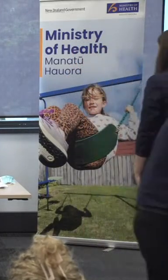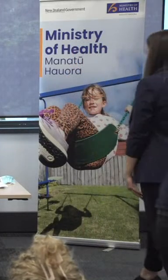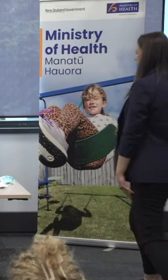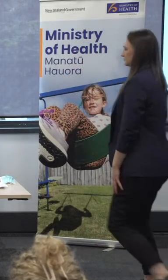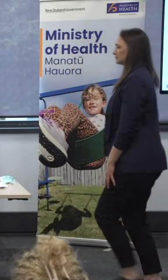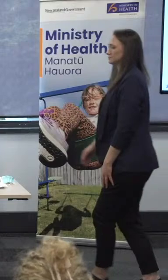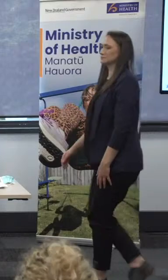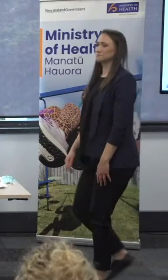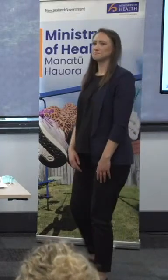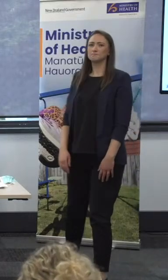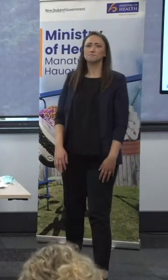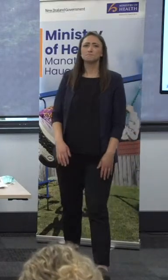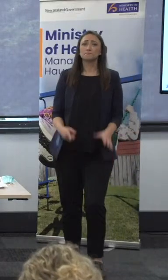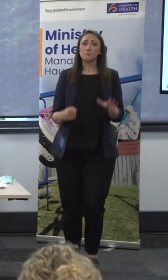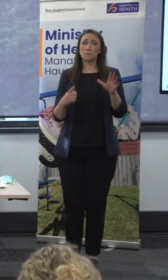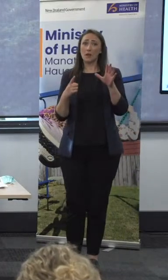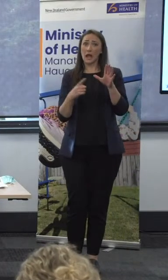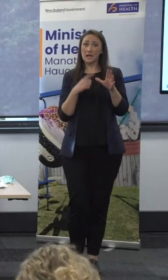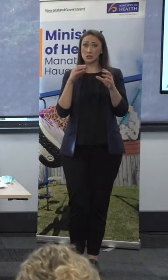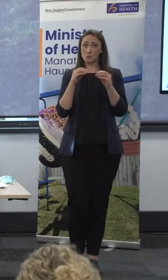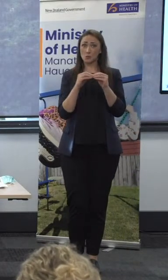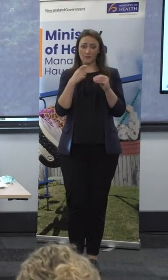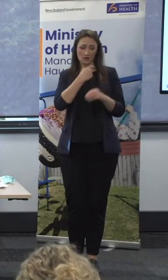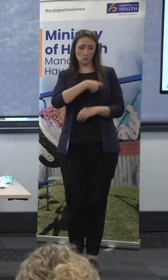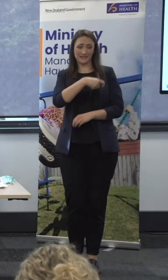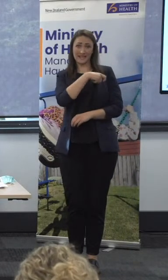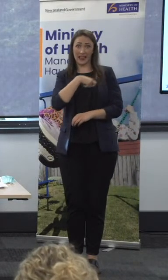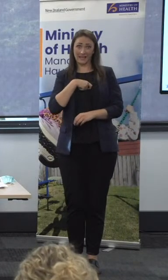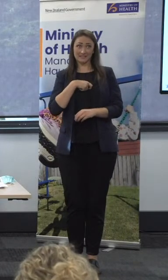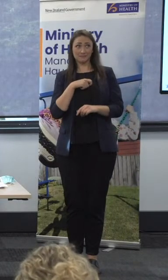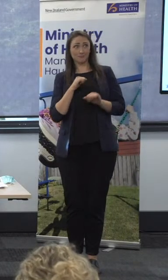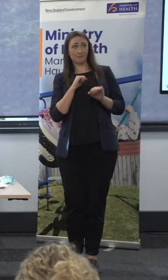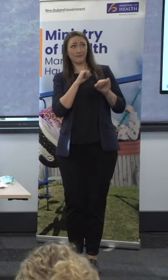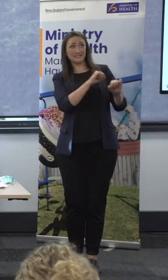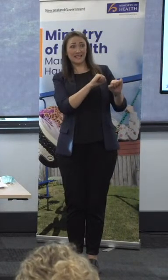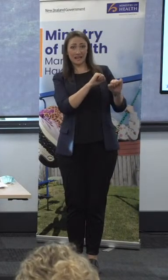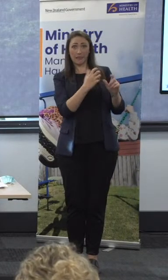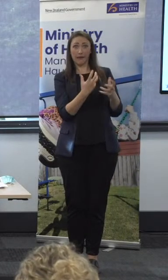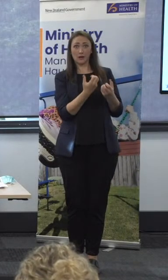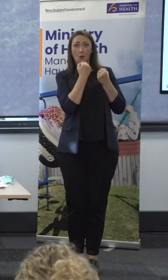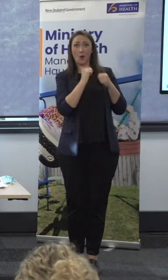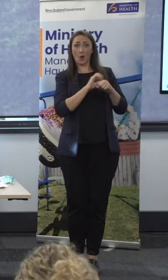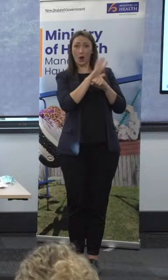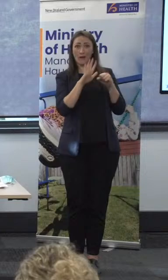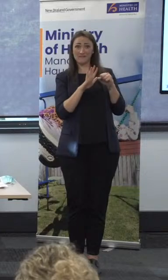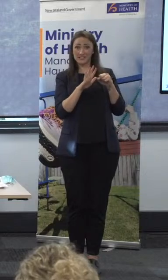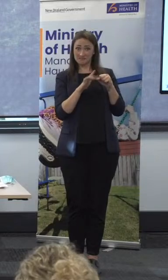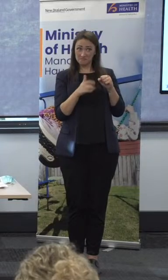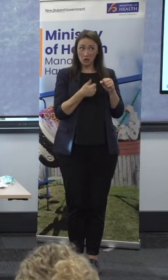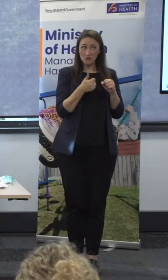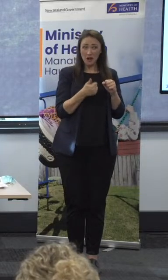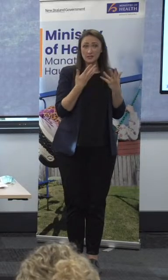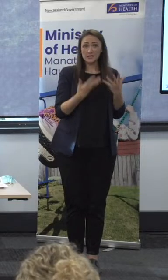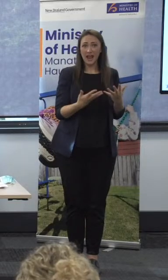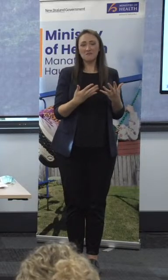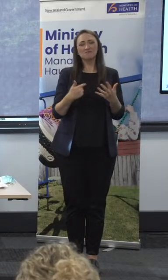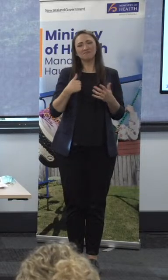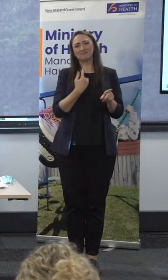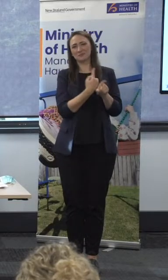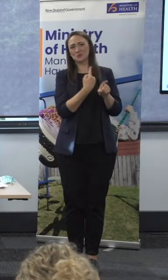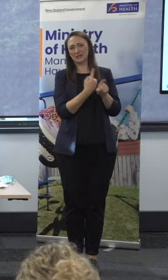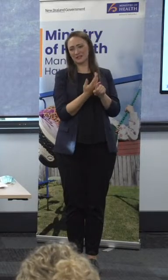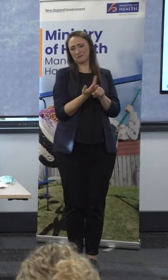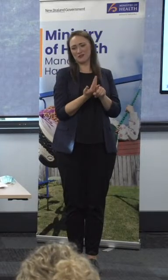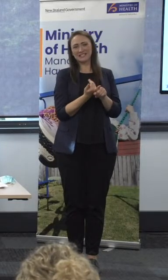Well, he seems to have made a remarkable recovery. I was talking to him just a few moments ago, and he's back in New Zealand and